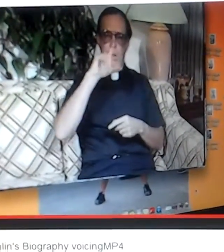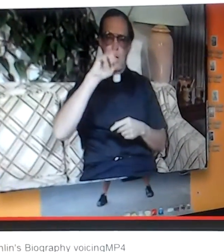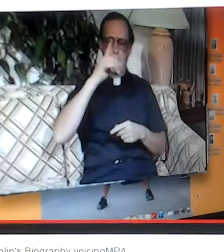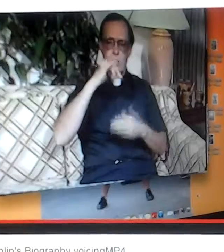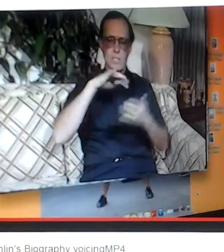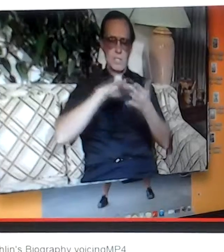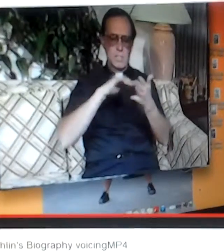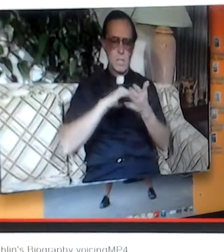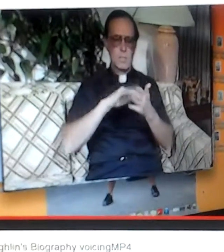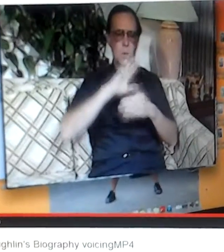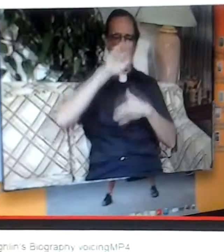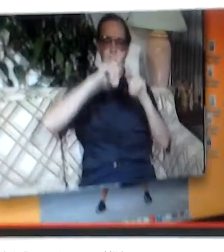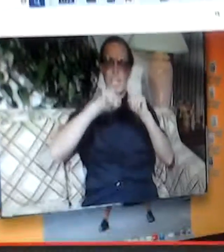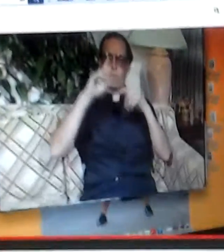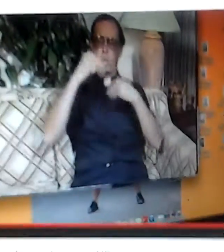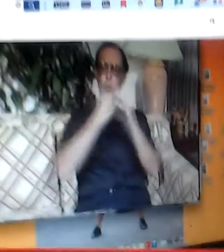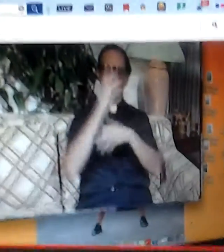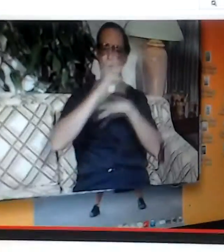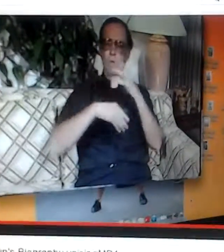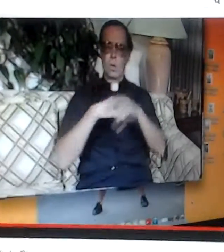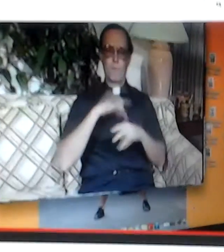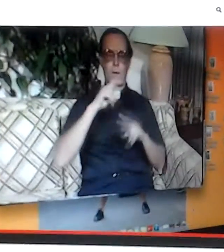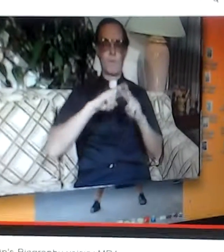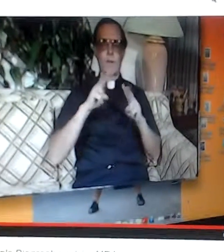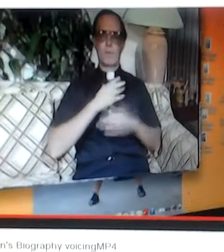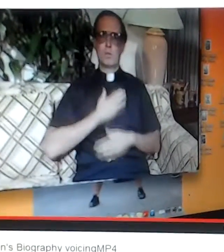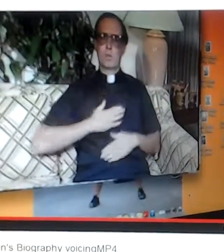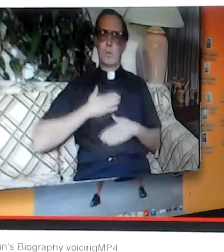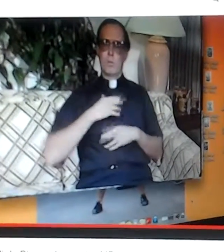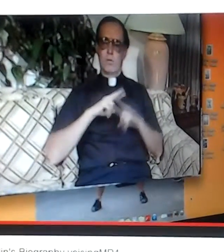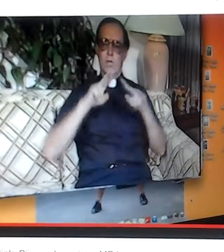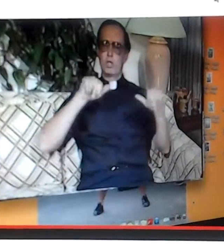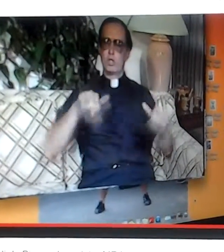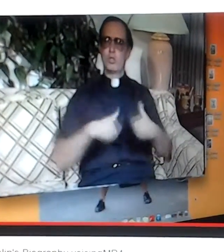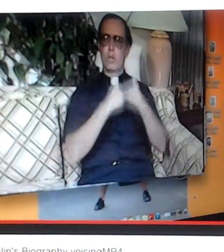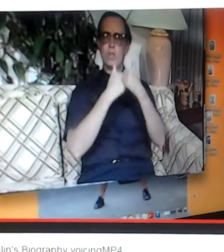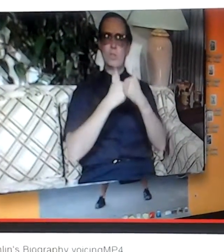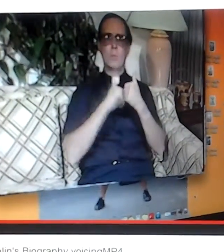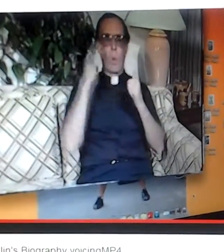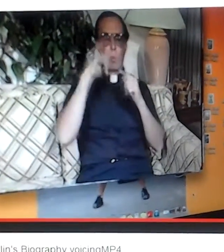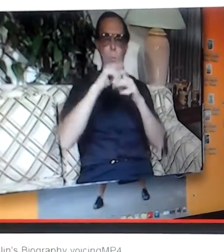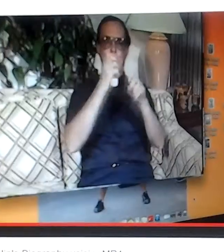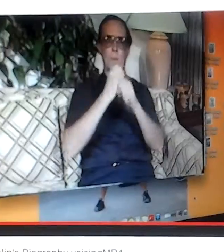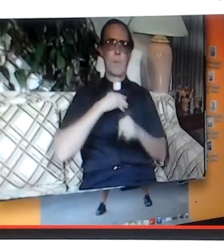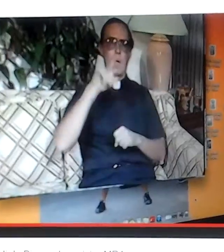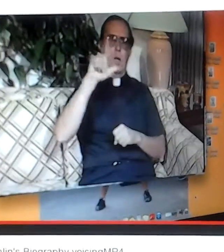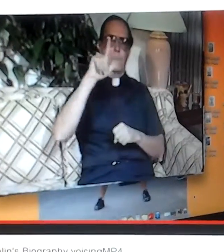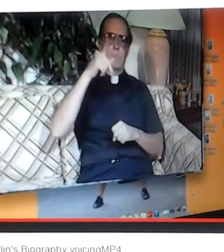They wanted to know about background medicine, all kinds of information.